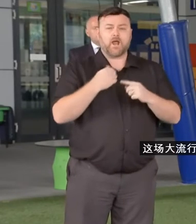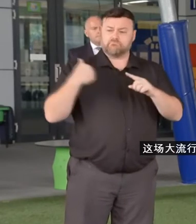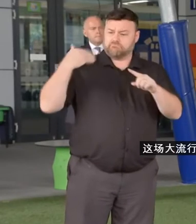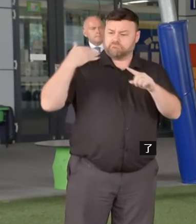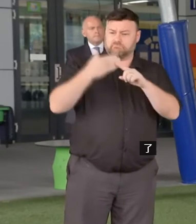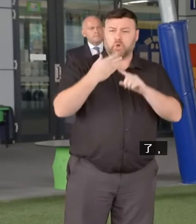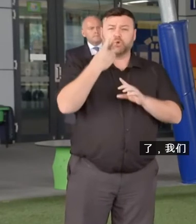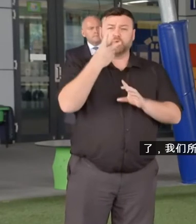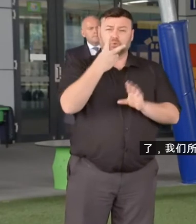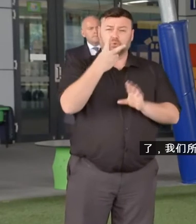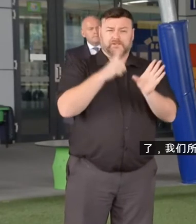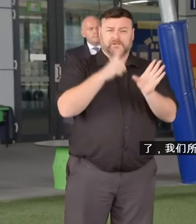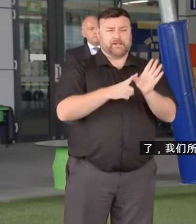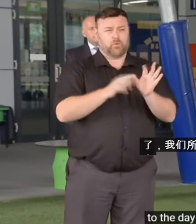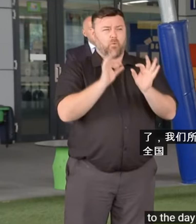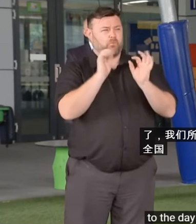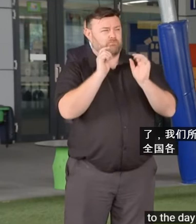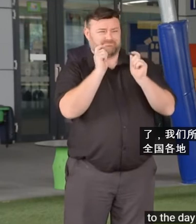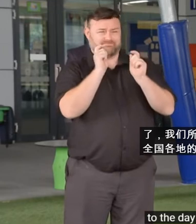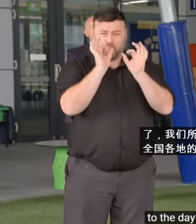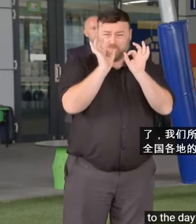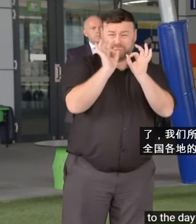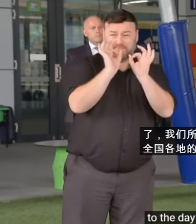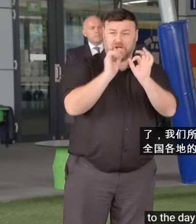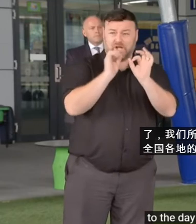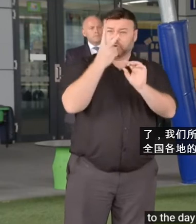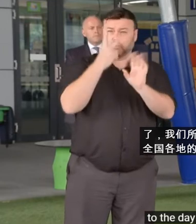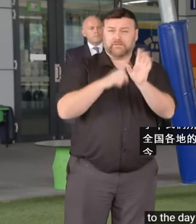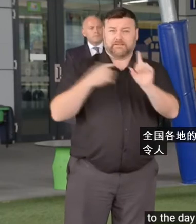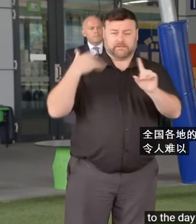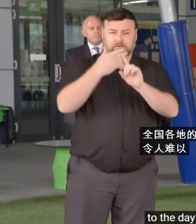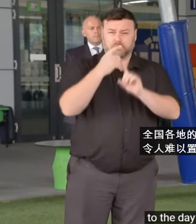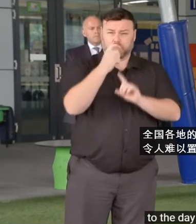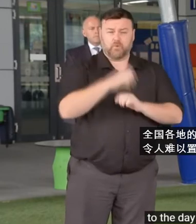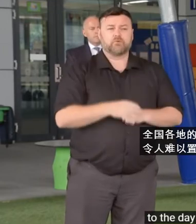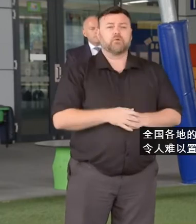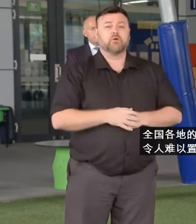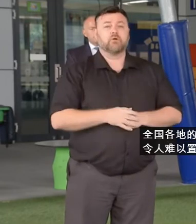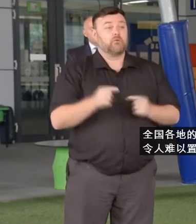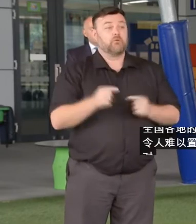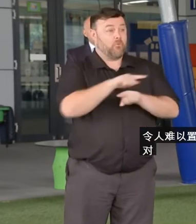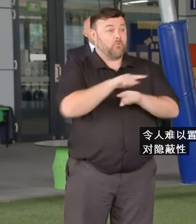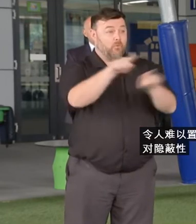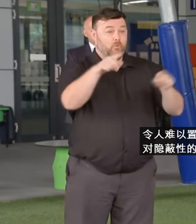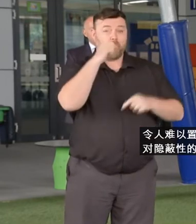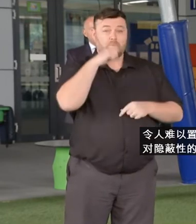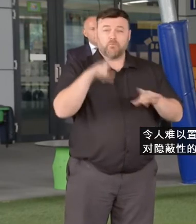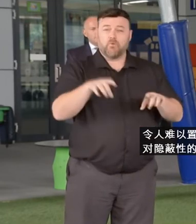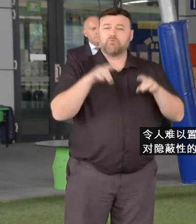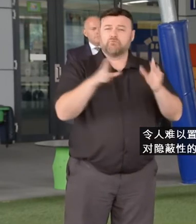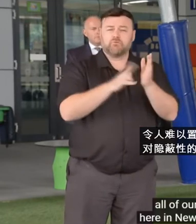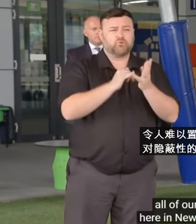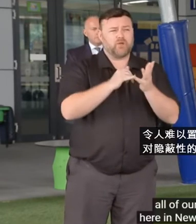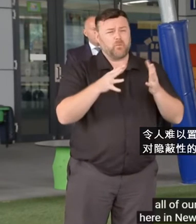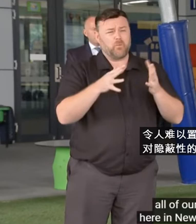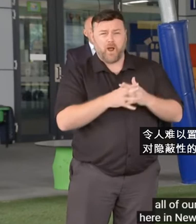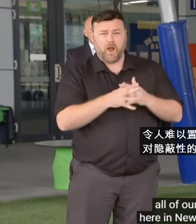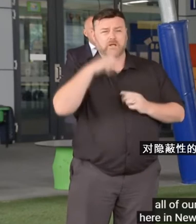pandemic, all of our staff, particularly here in New South Wales, across the country, have incredible experience and knowledge and understanding of